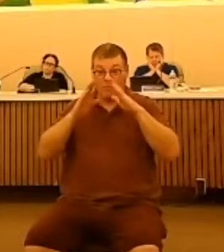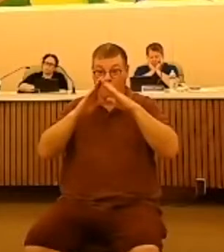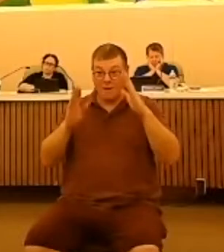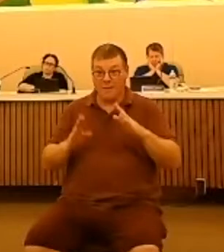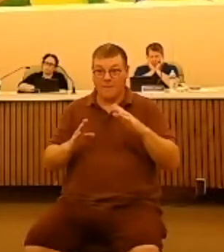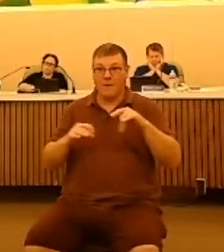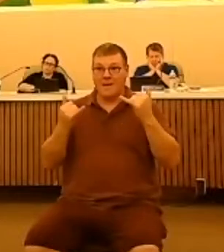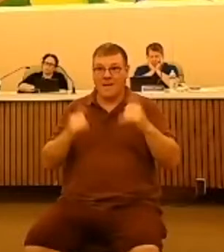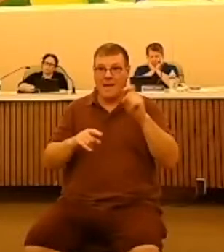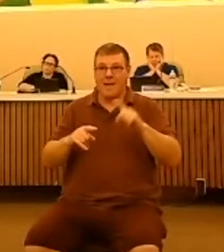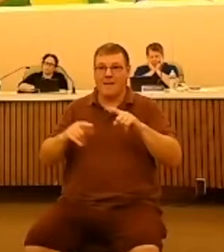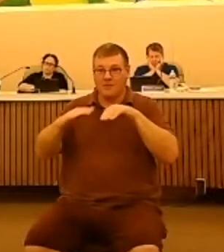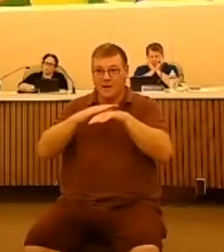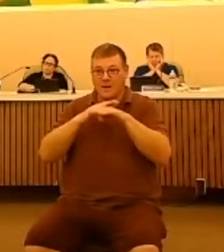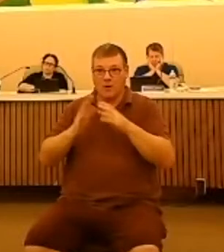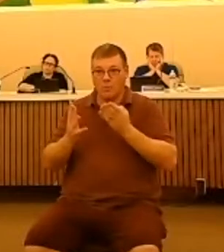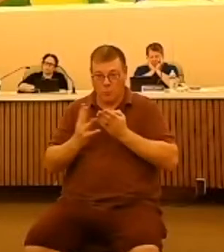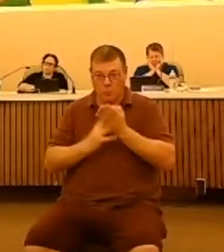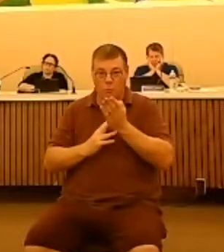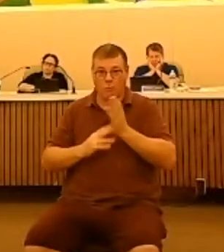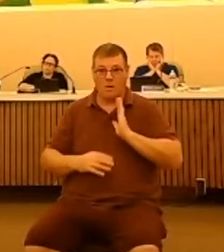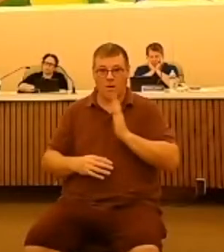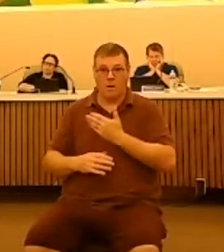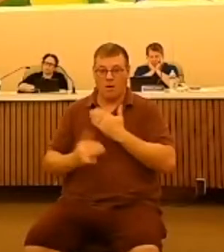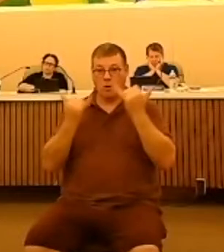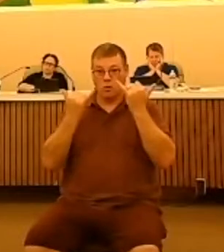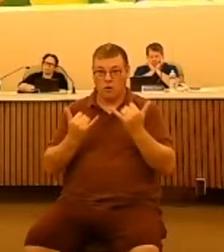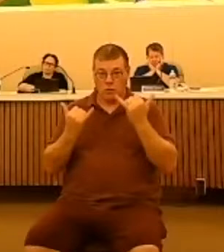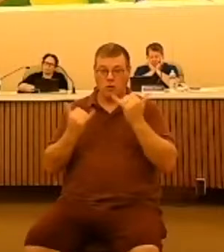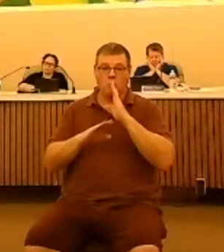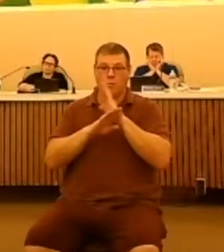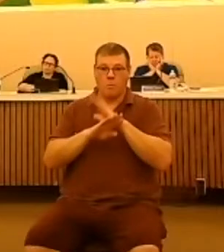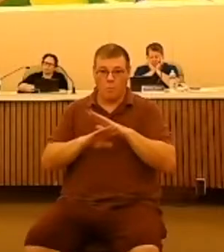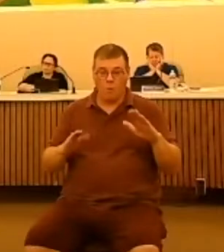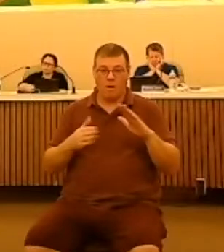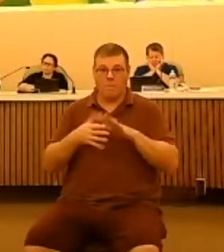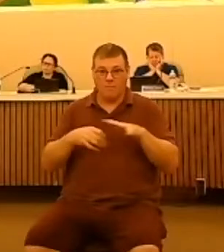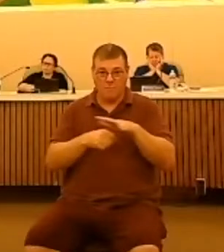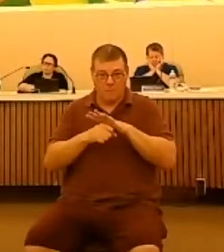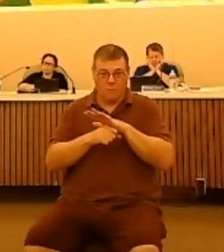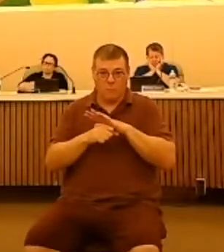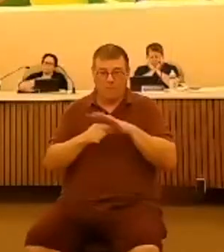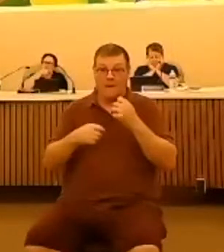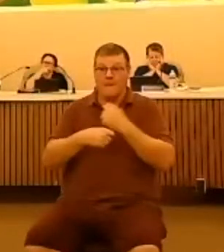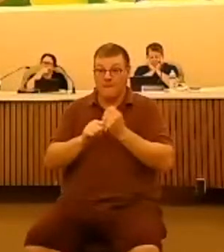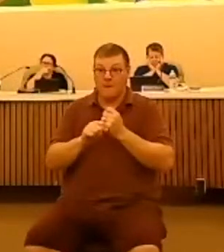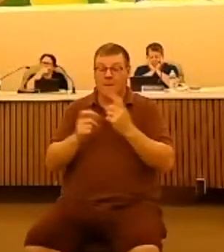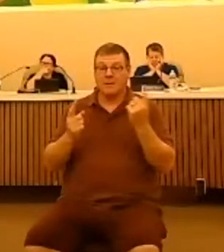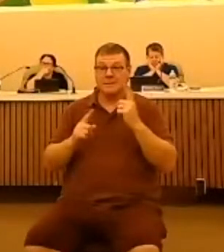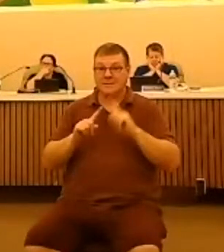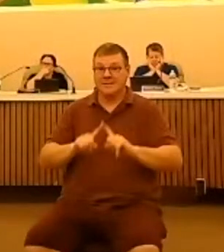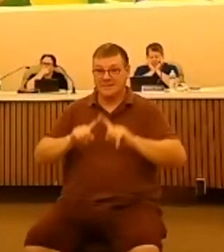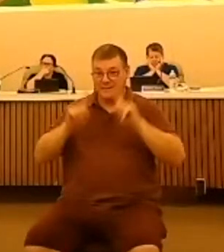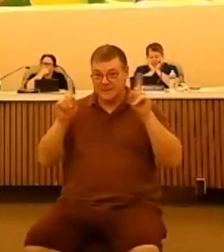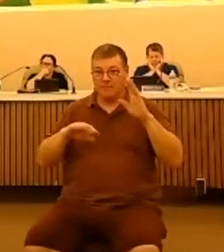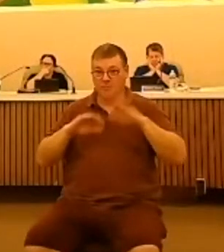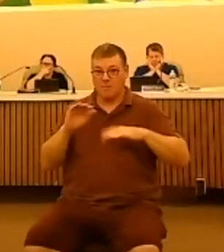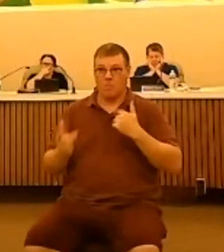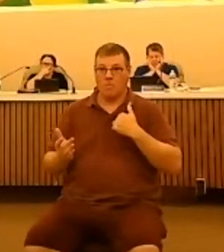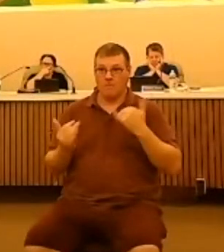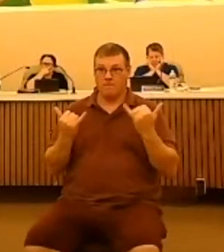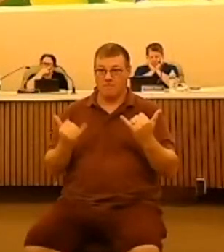now have to access through our current quiet neighborhoods, making it something very different than what we have